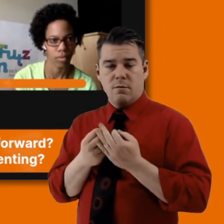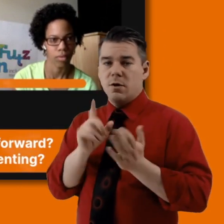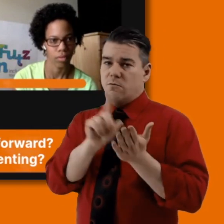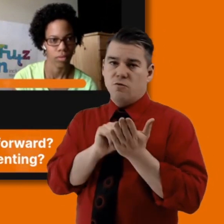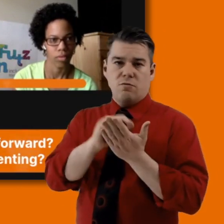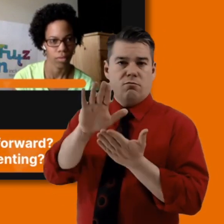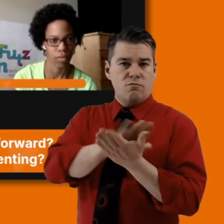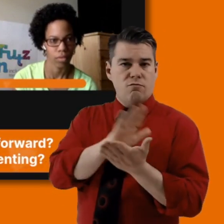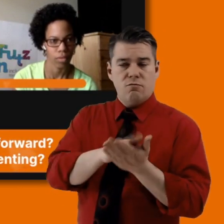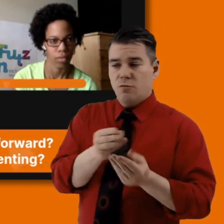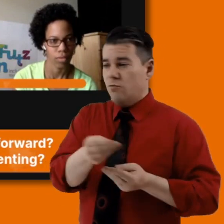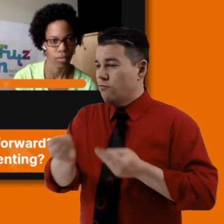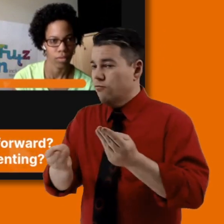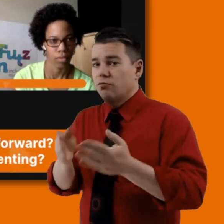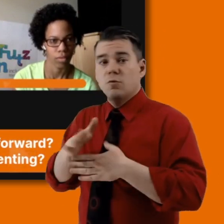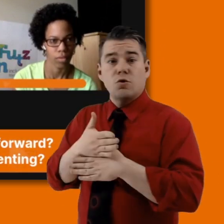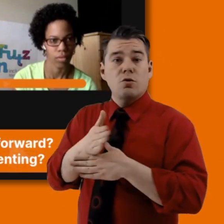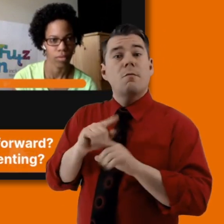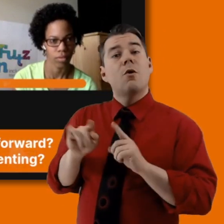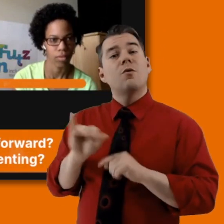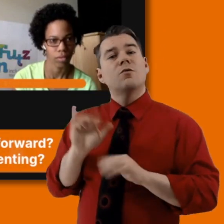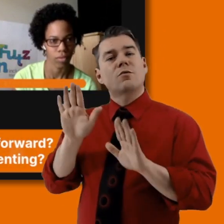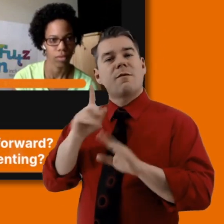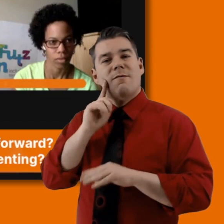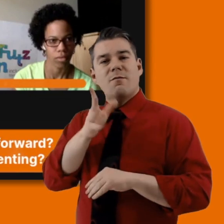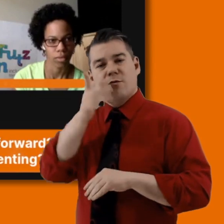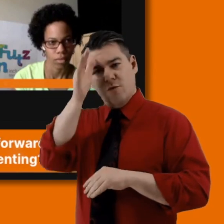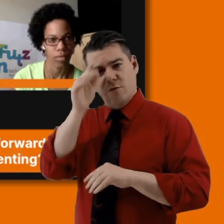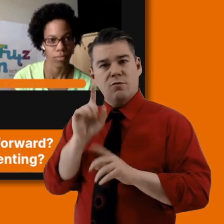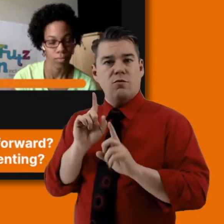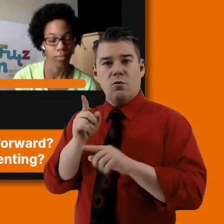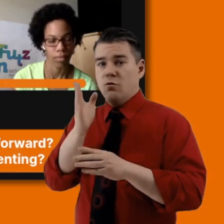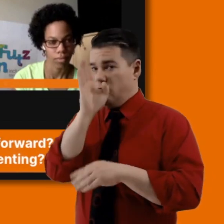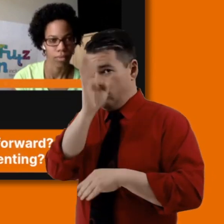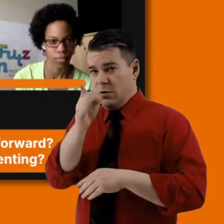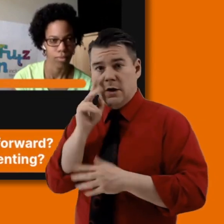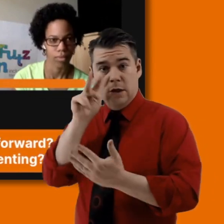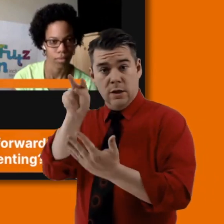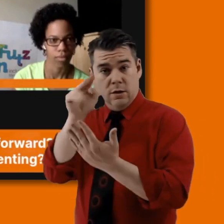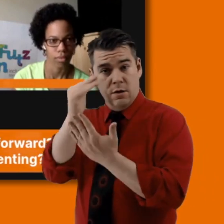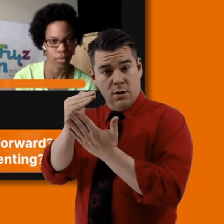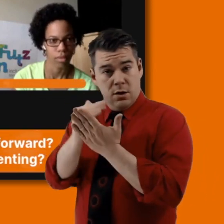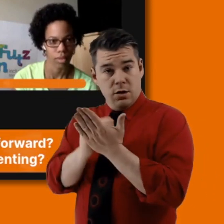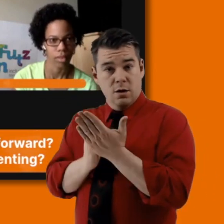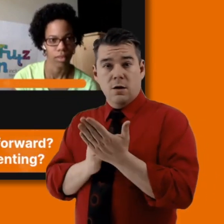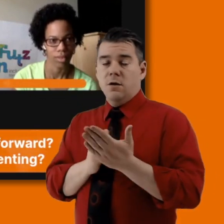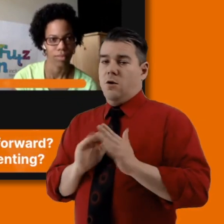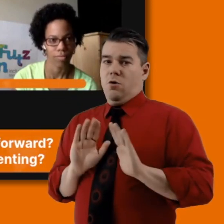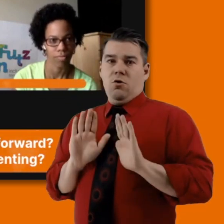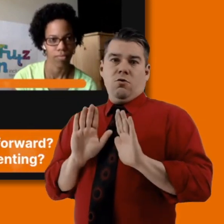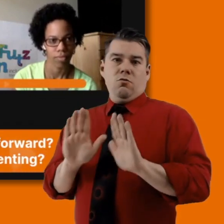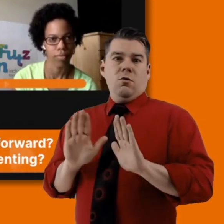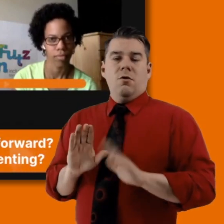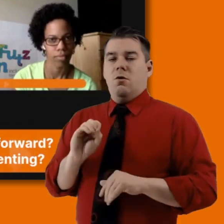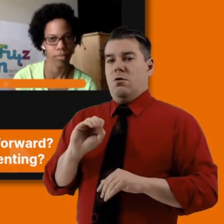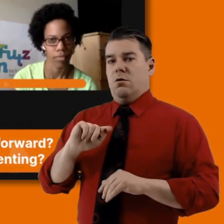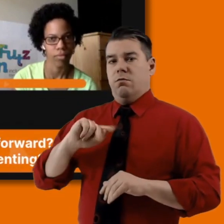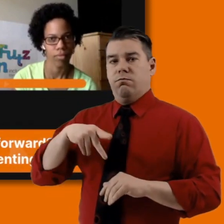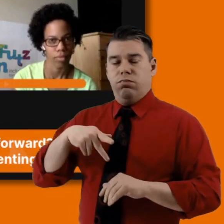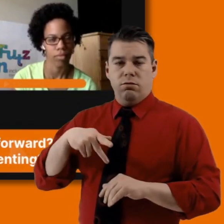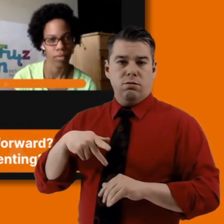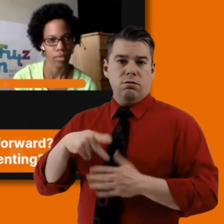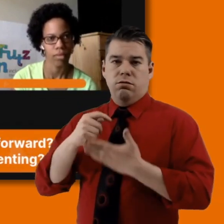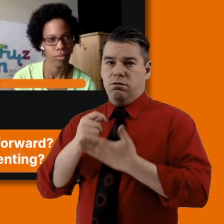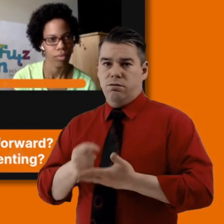resources out and share it. But it's great for parents as well to just go in directly and see this list of, incredible occupational